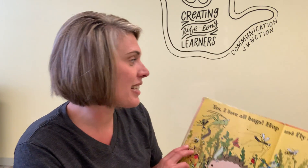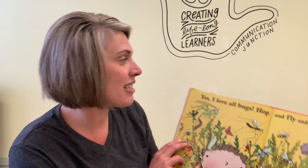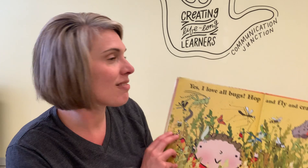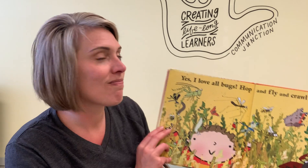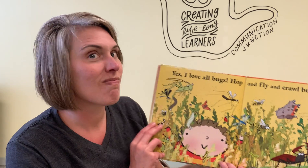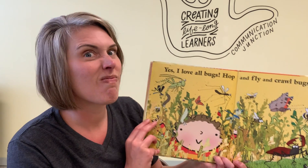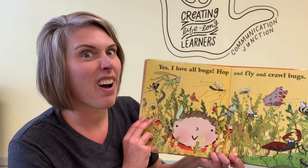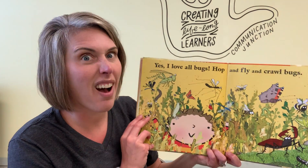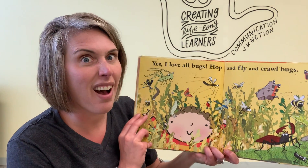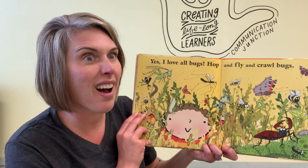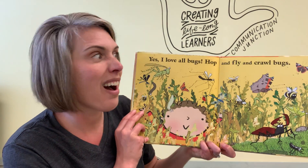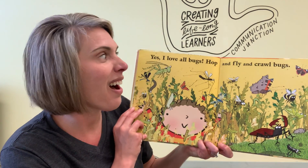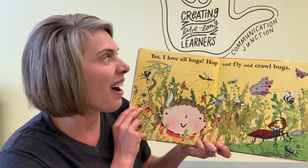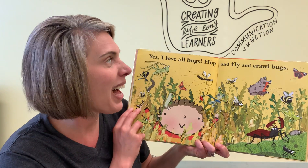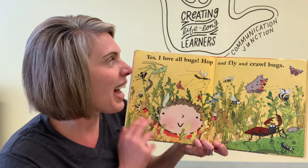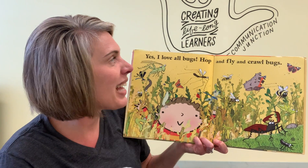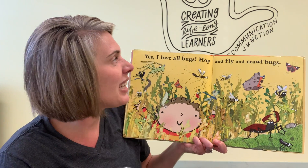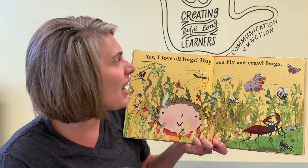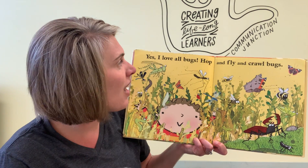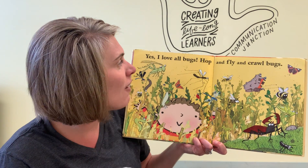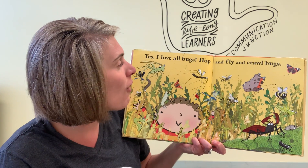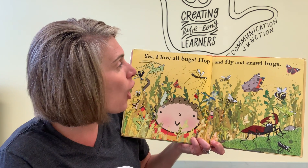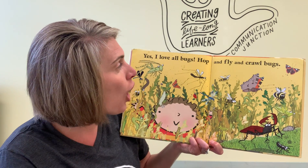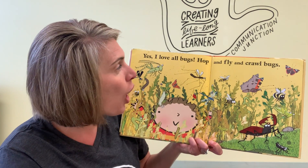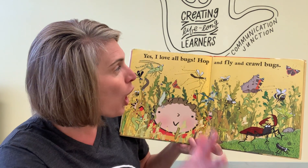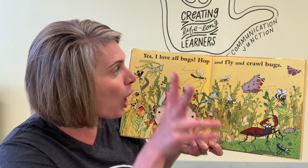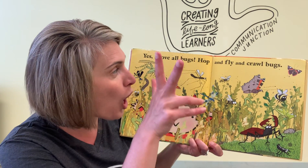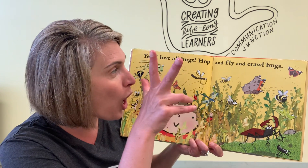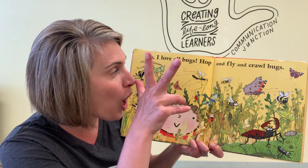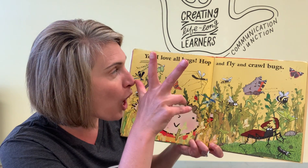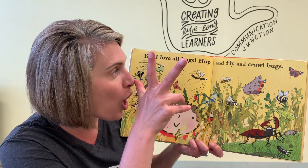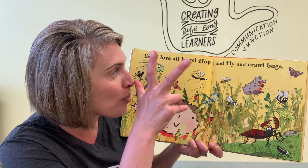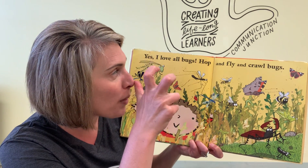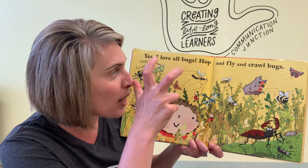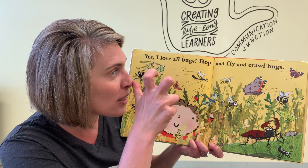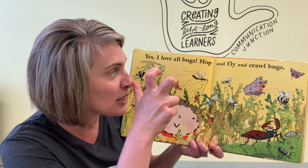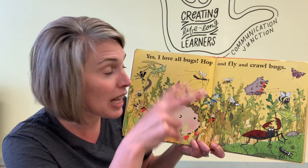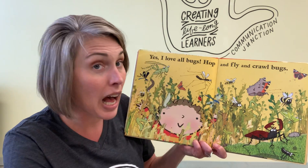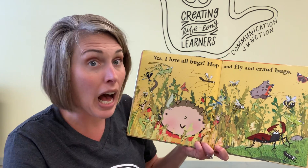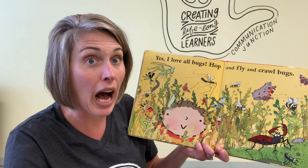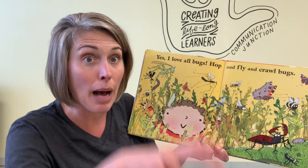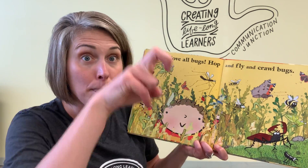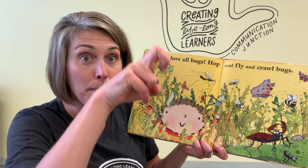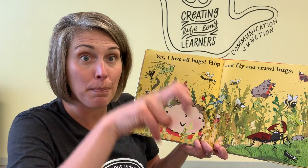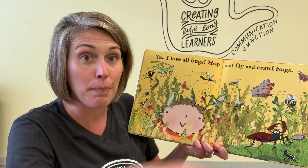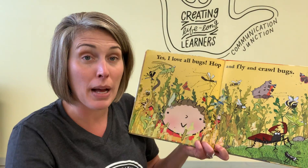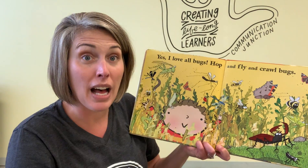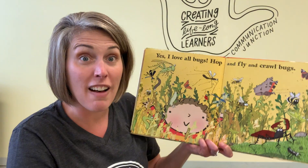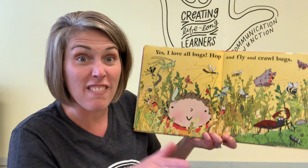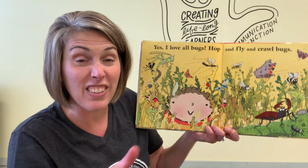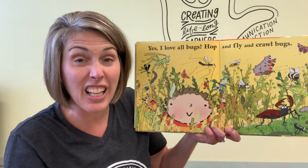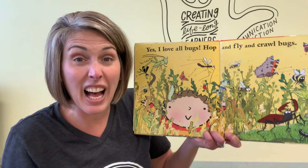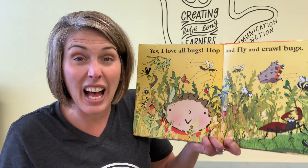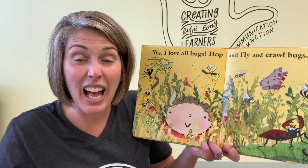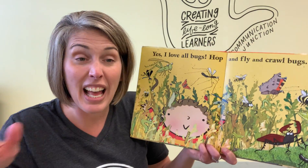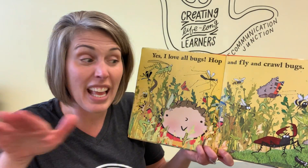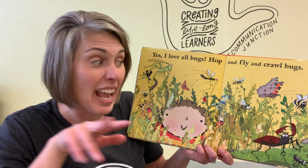Yes, I love all bugs. Hop, fly,